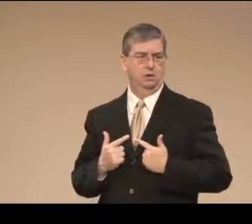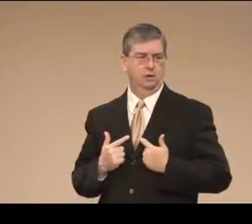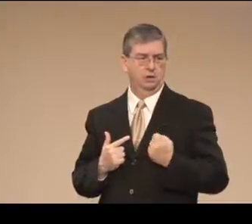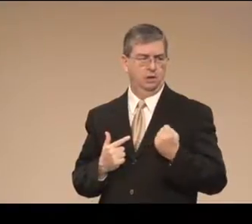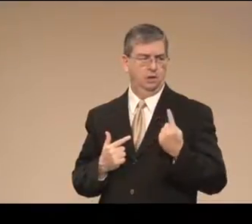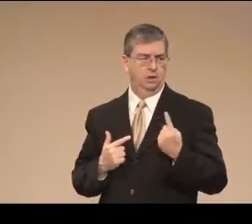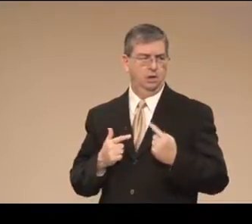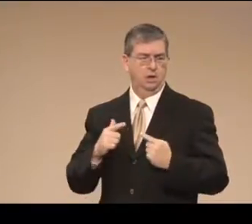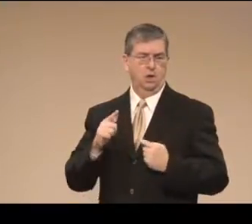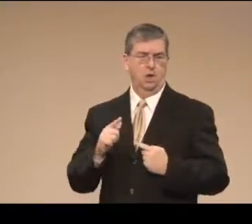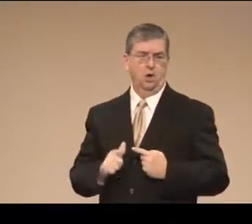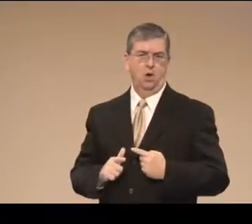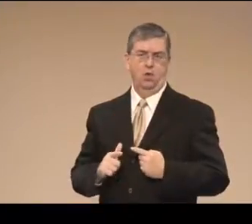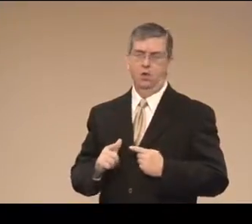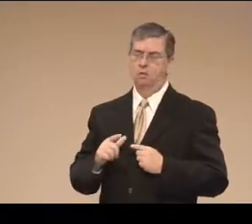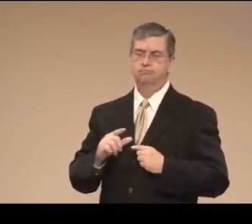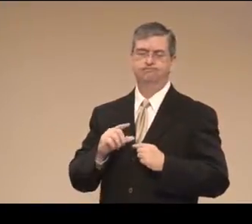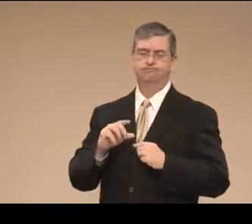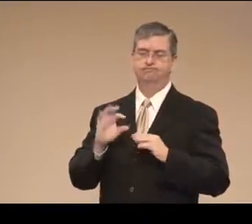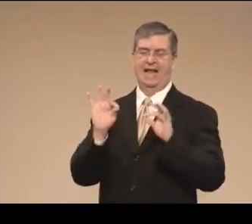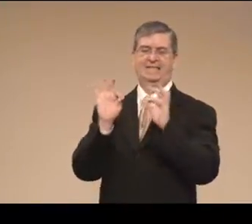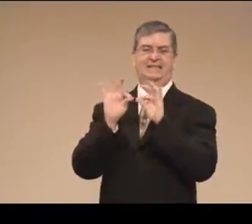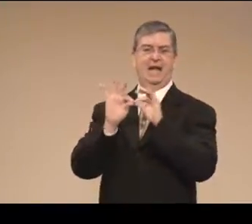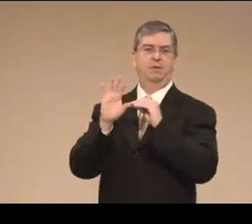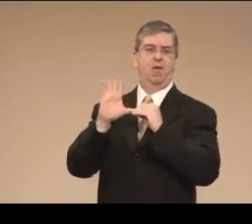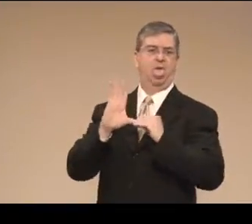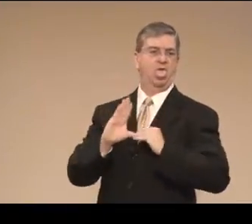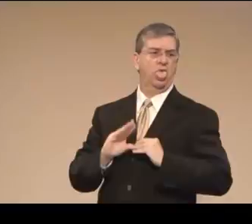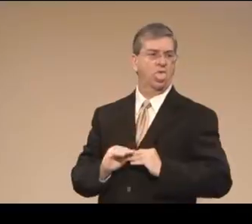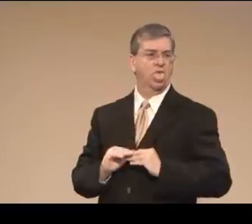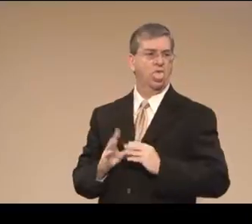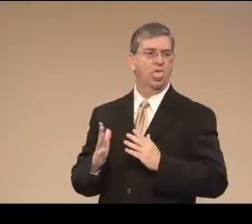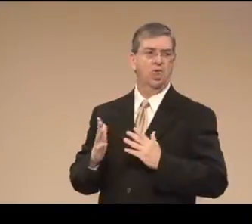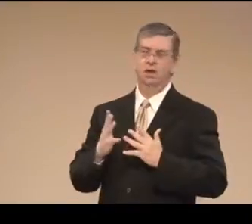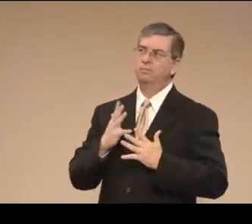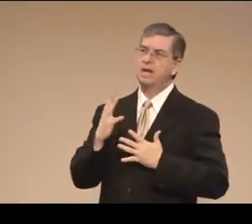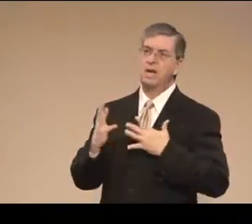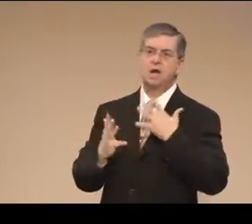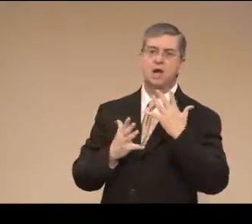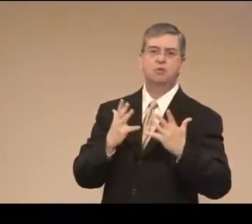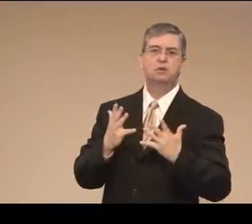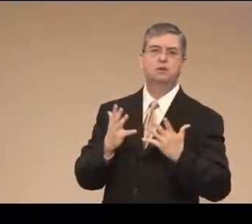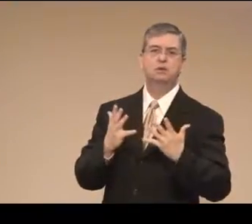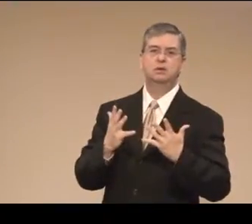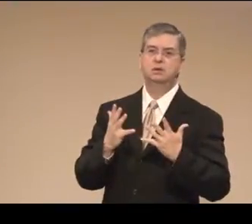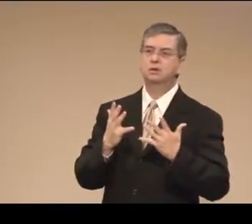And so the Gideon and the Israelites felt like they had been oppressed to the point